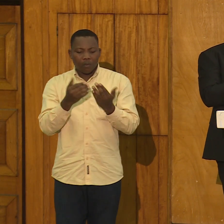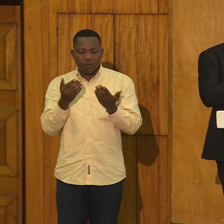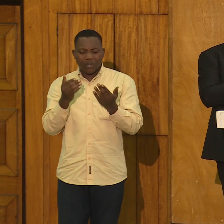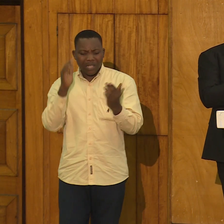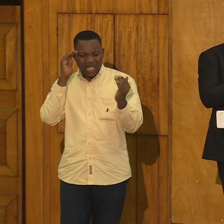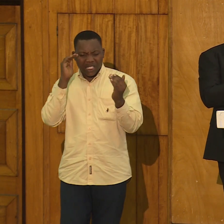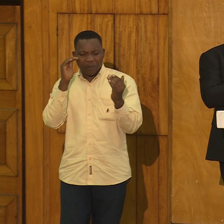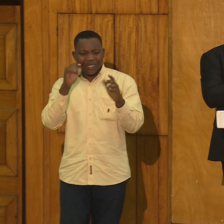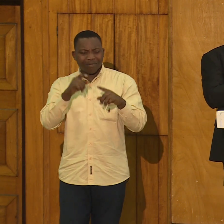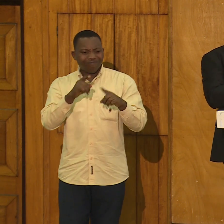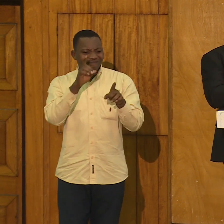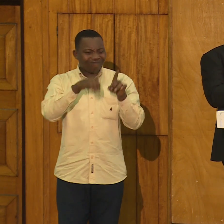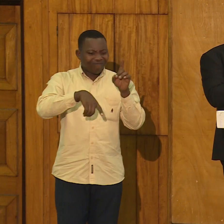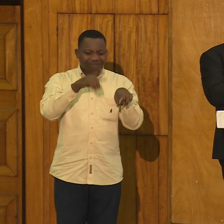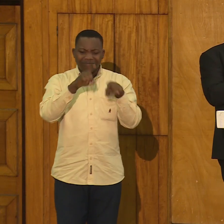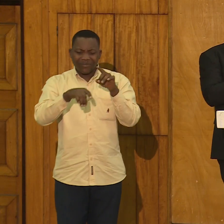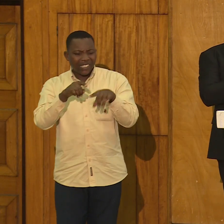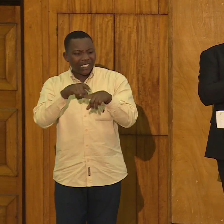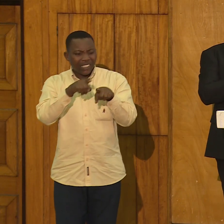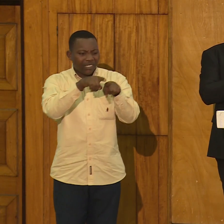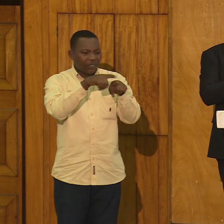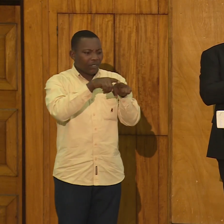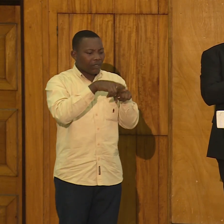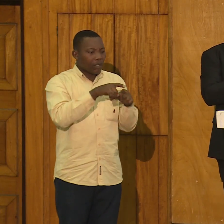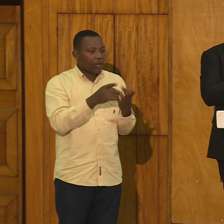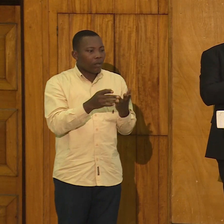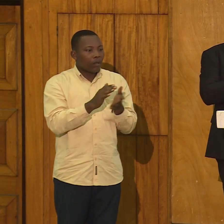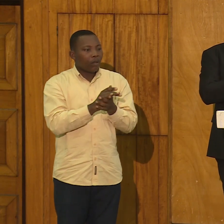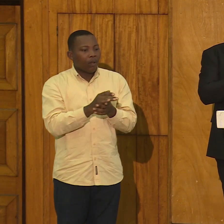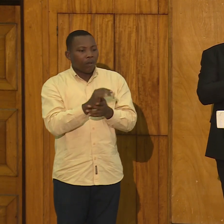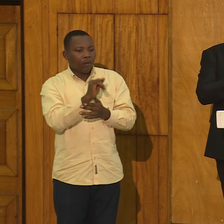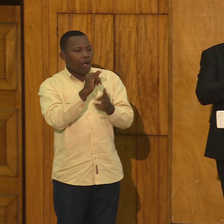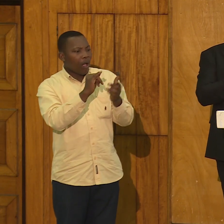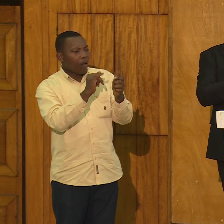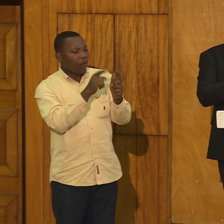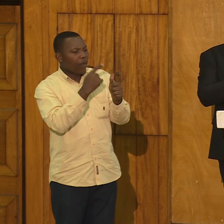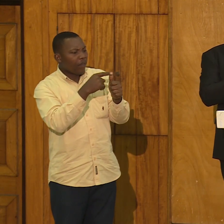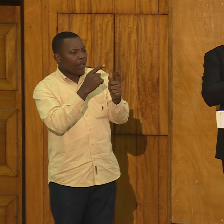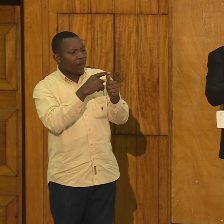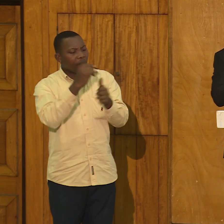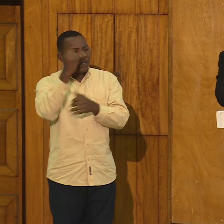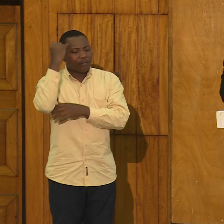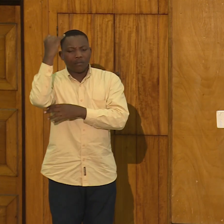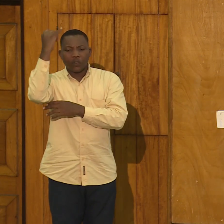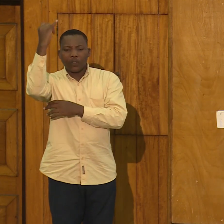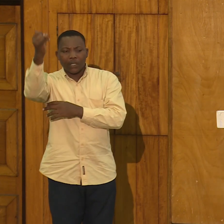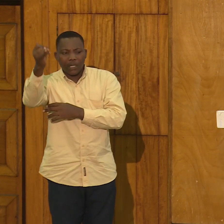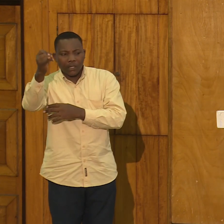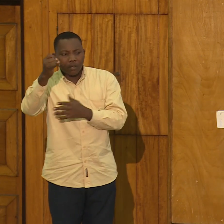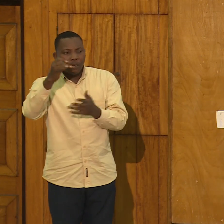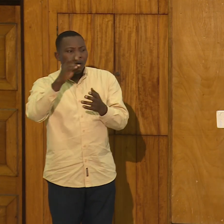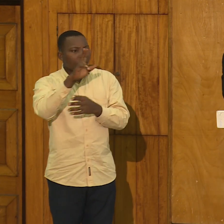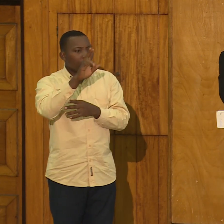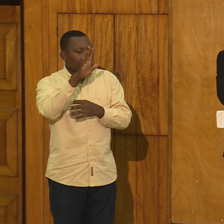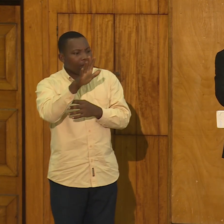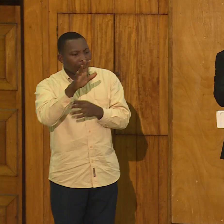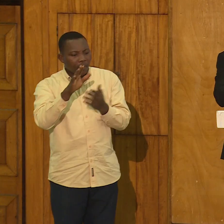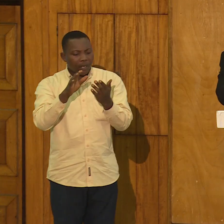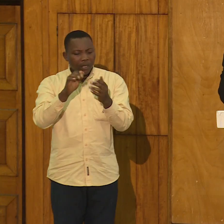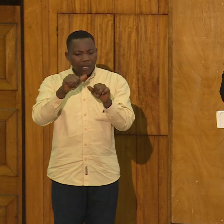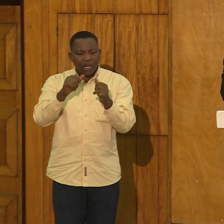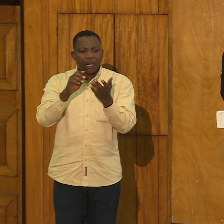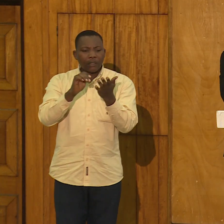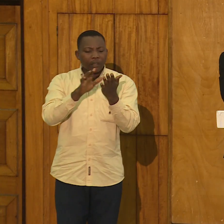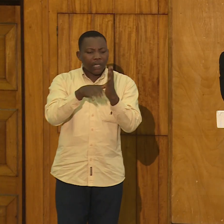of innovation, where we're expecting that those first innovators, those 25, can then cascade, can then make sure that